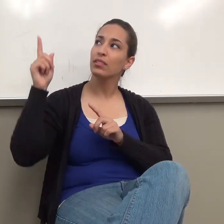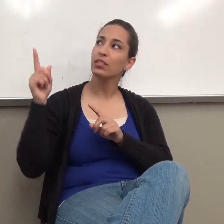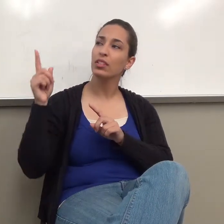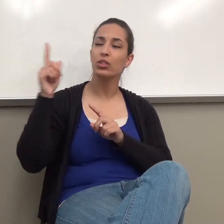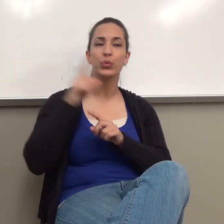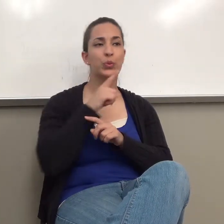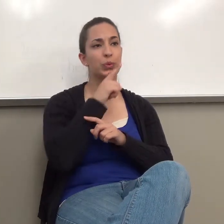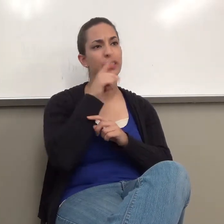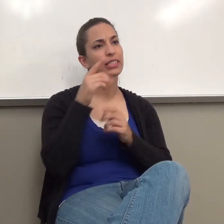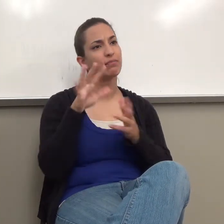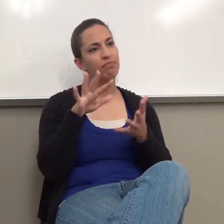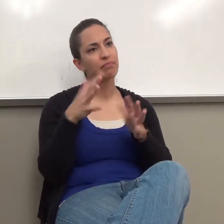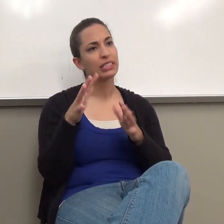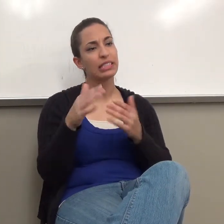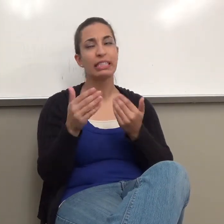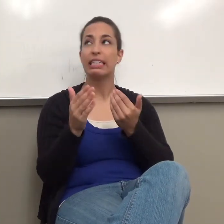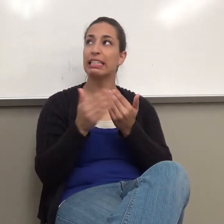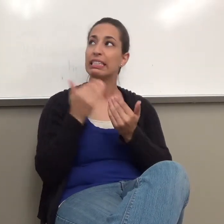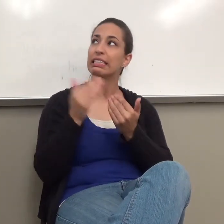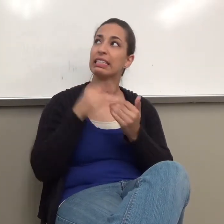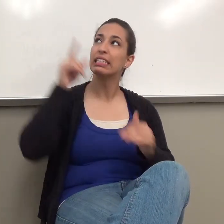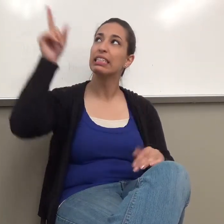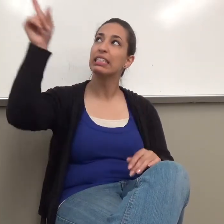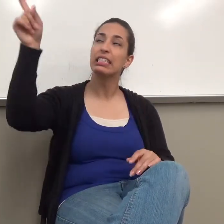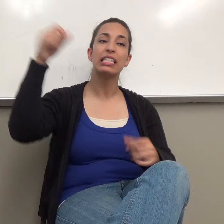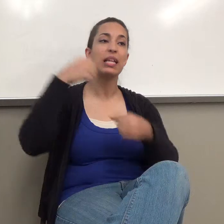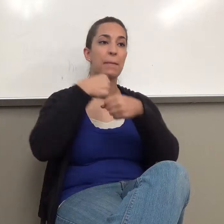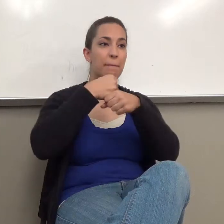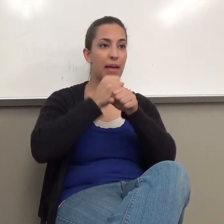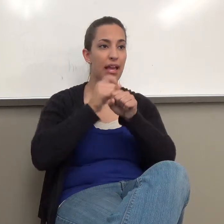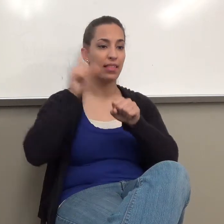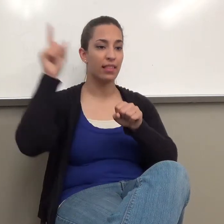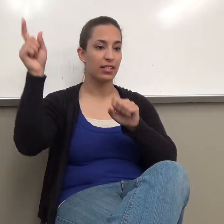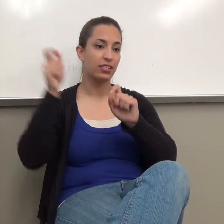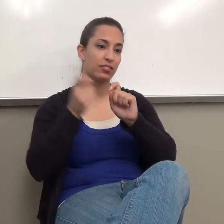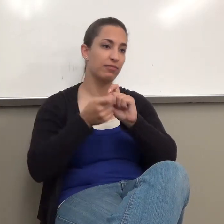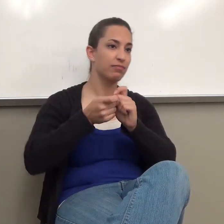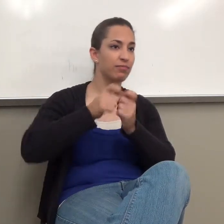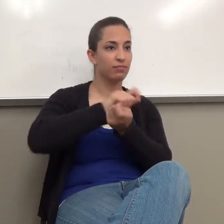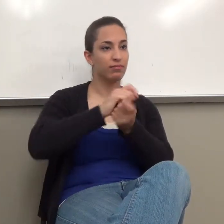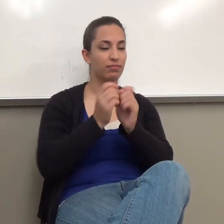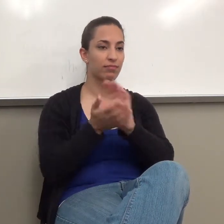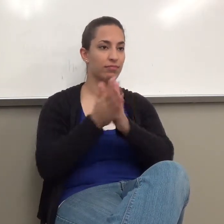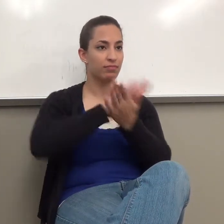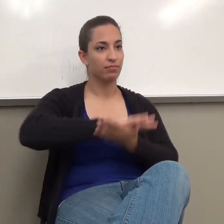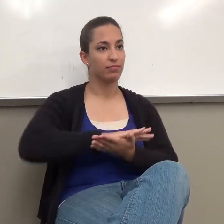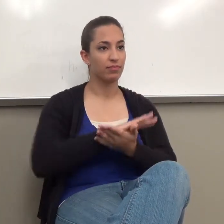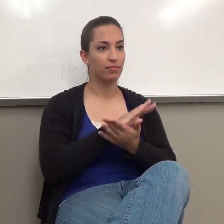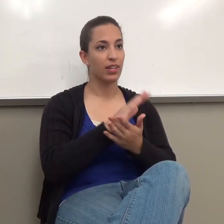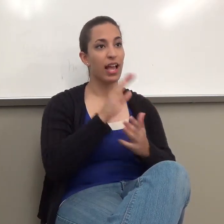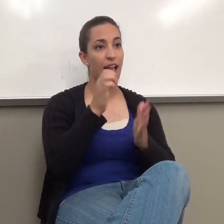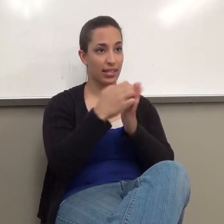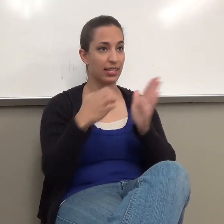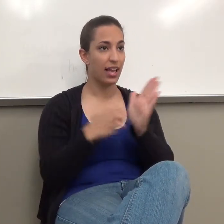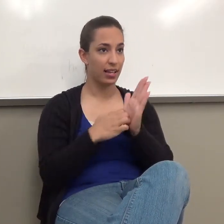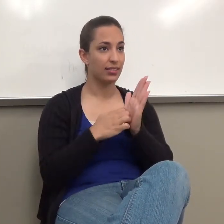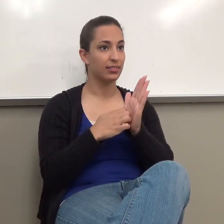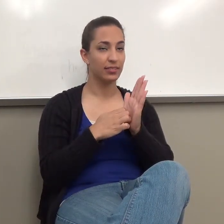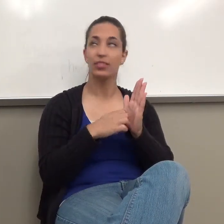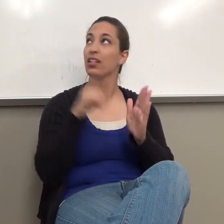break out into an essay. If I were going to ask you to do that, which wasn't what you were asked to do, but that's